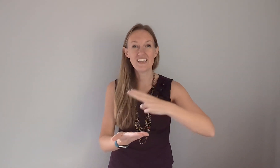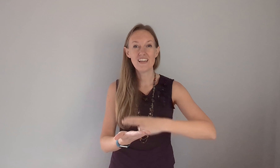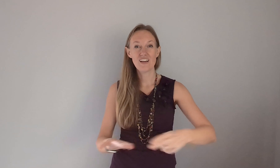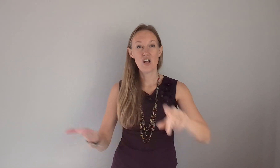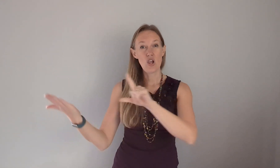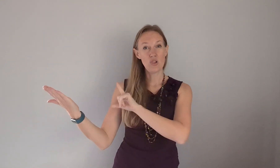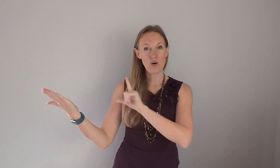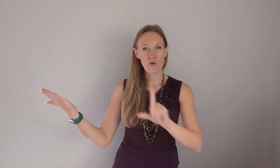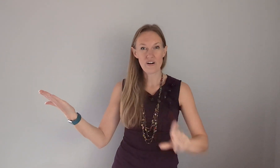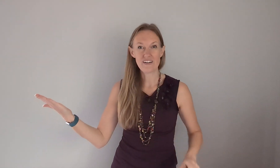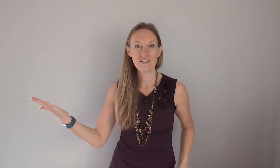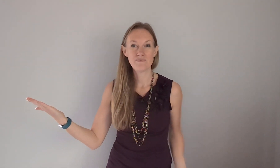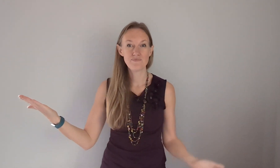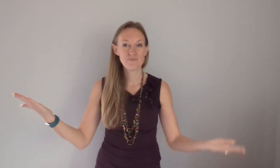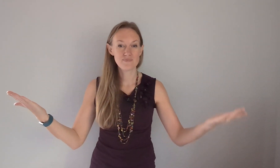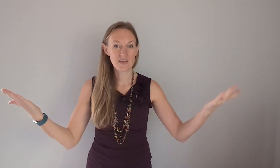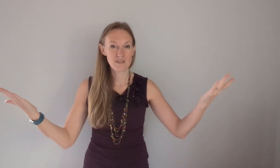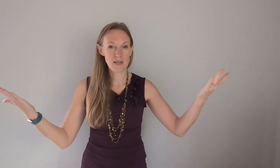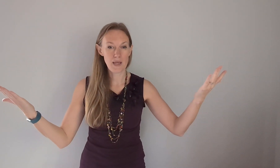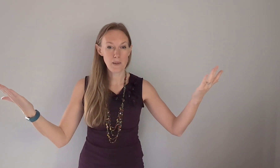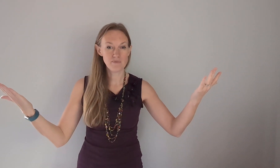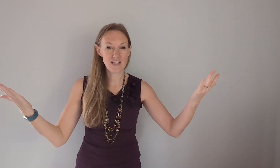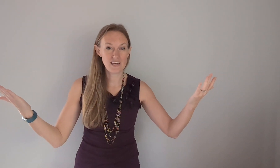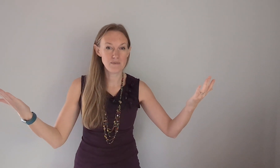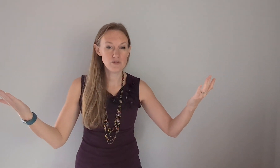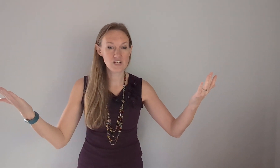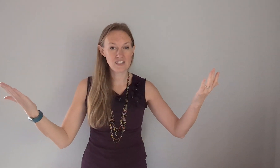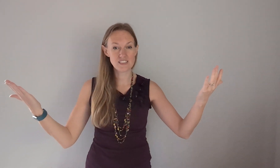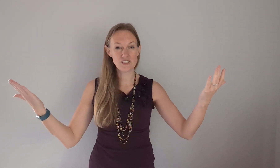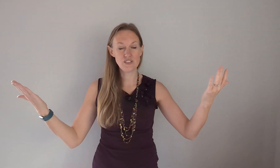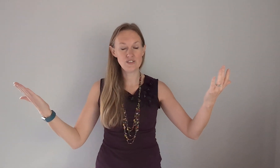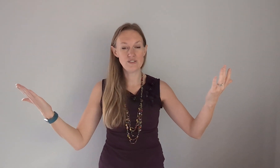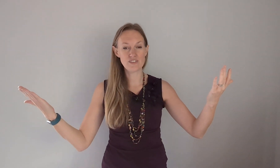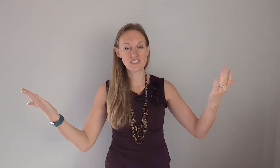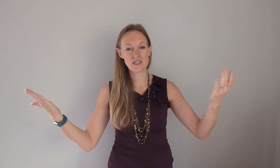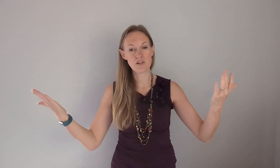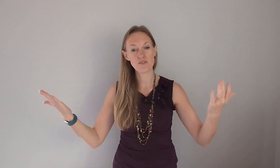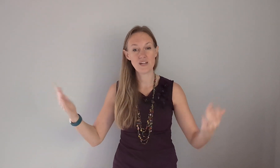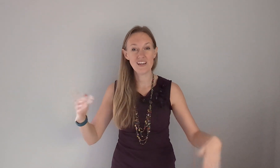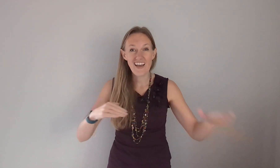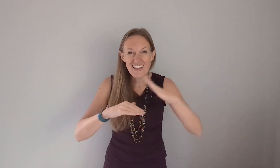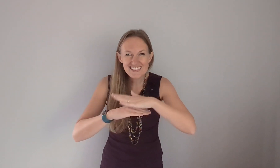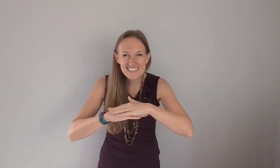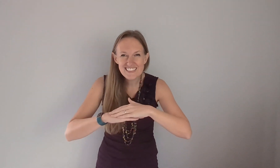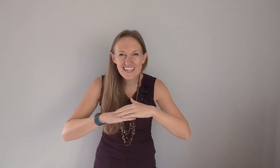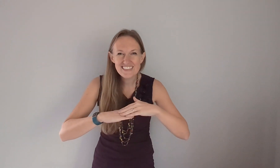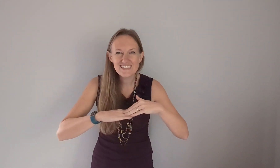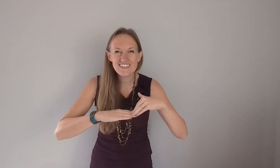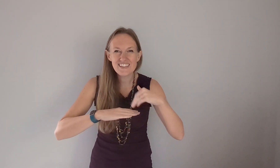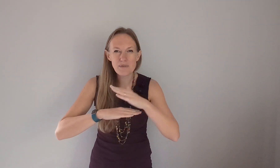holy Lord. Okay, and then it moves on to verse number 3. Gentle, you're going to